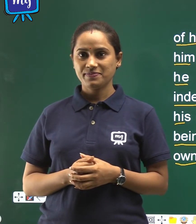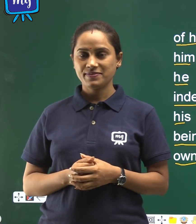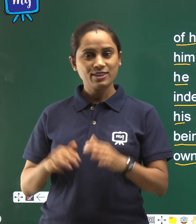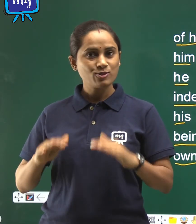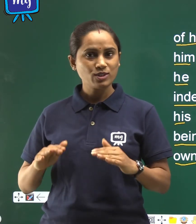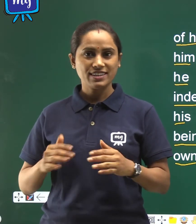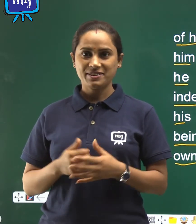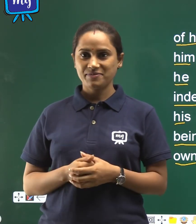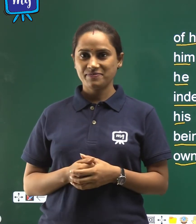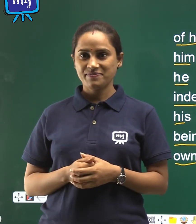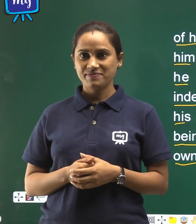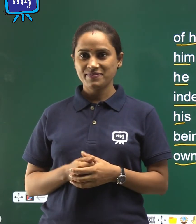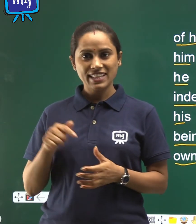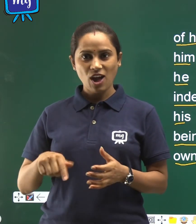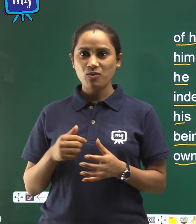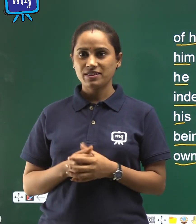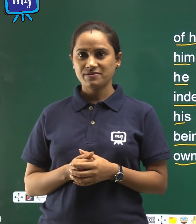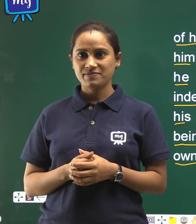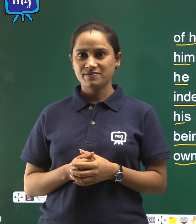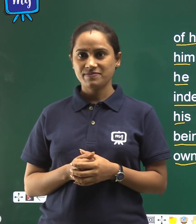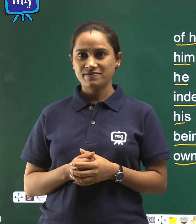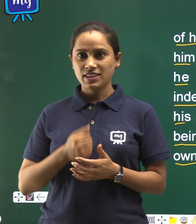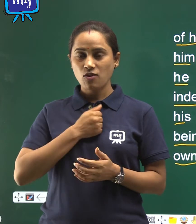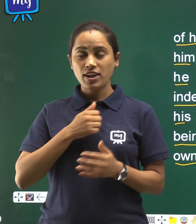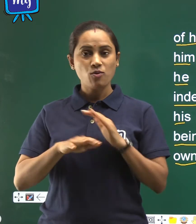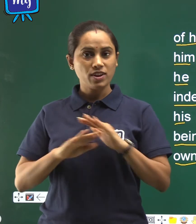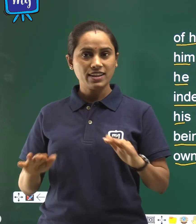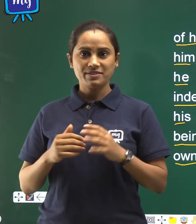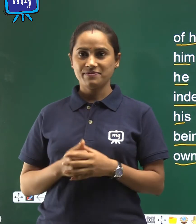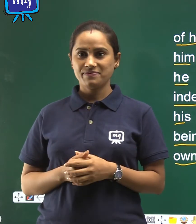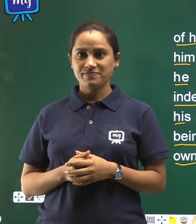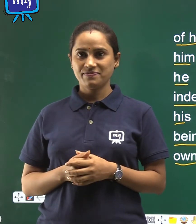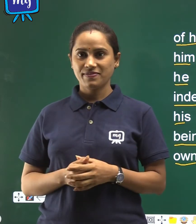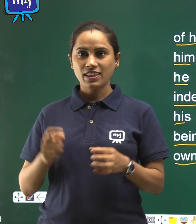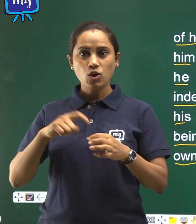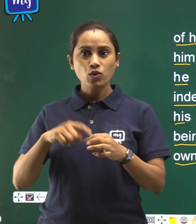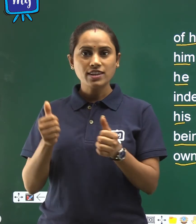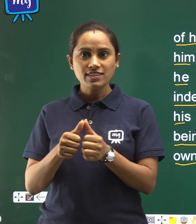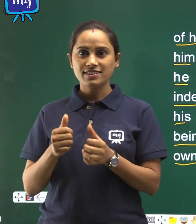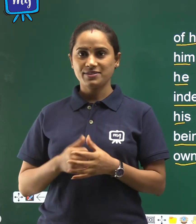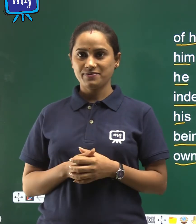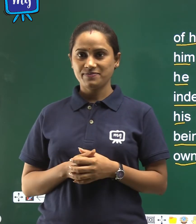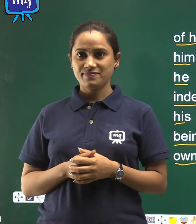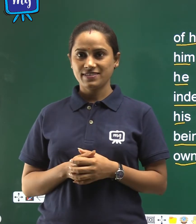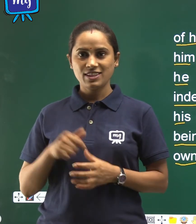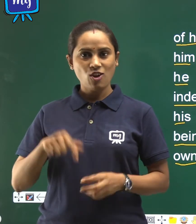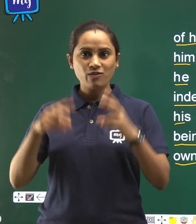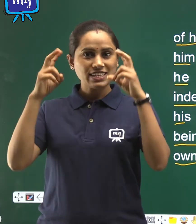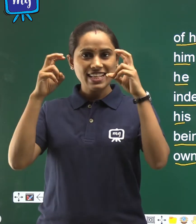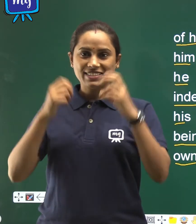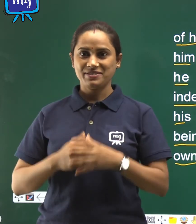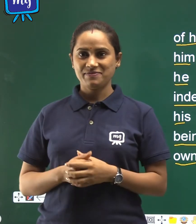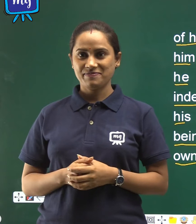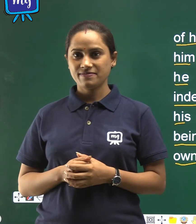So, children, now we have done question answers of this